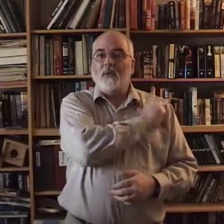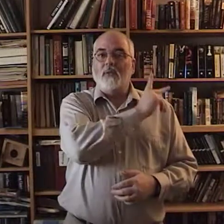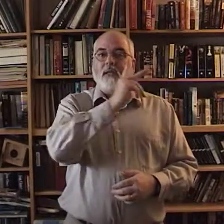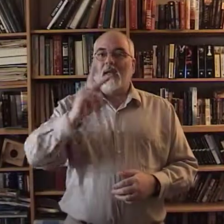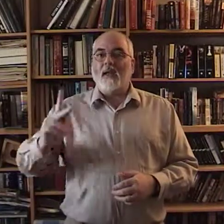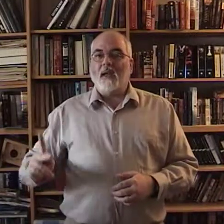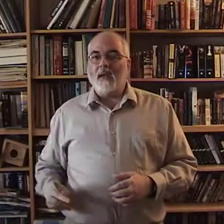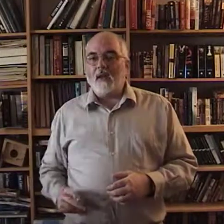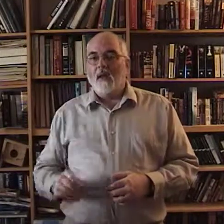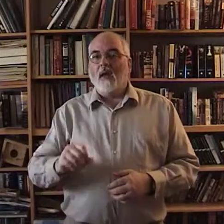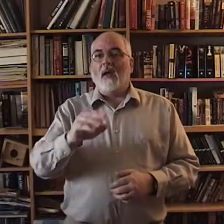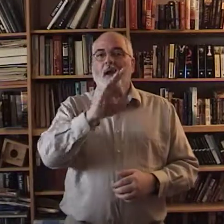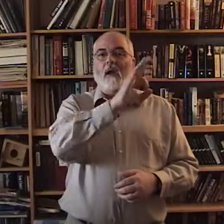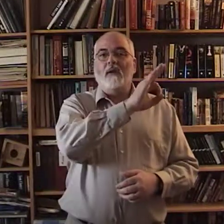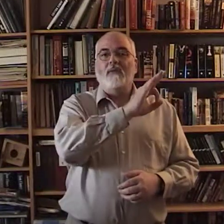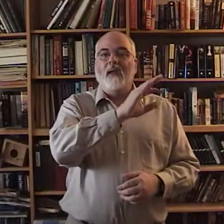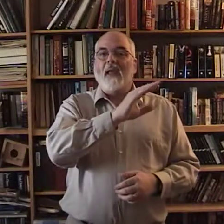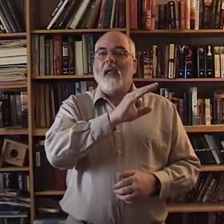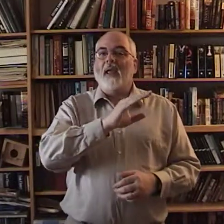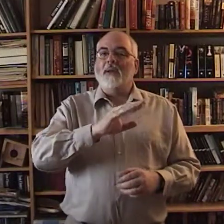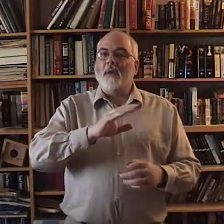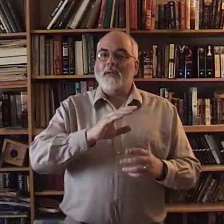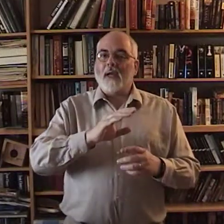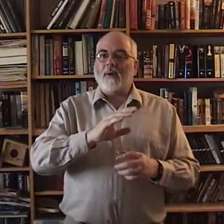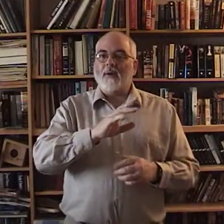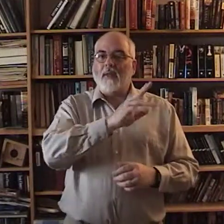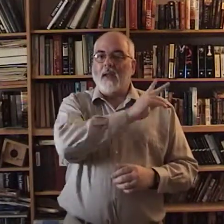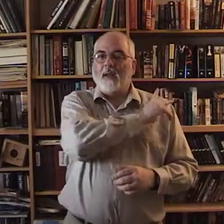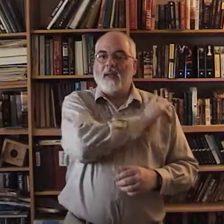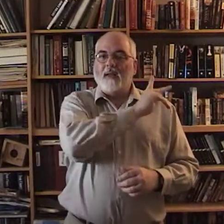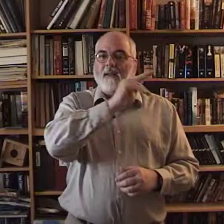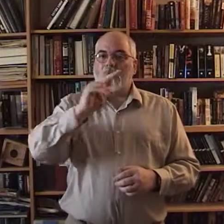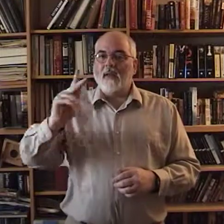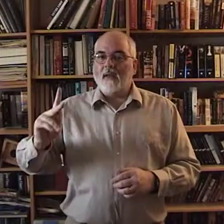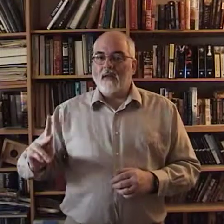the King of, and notice how I do that. King